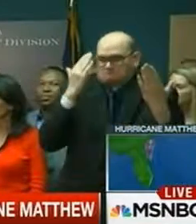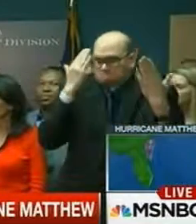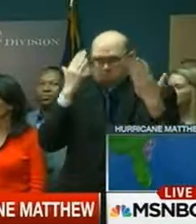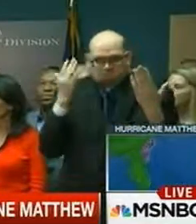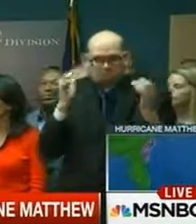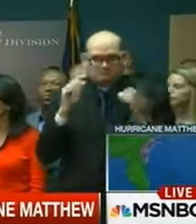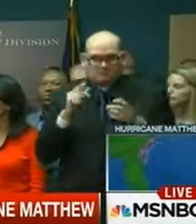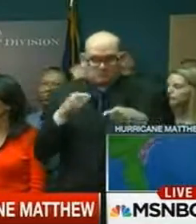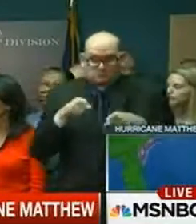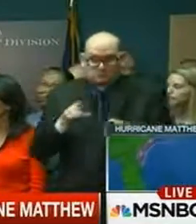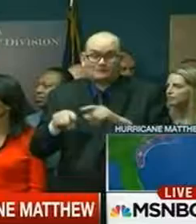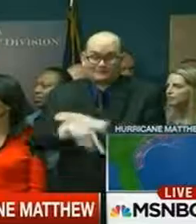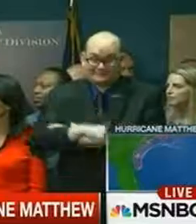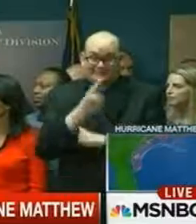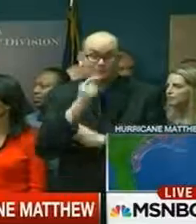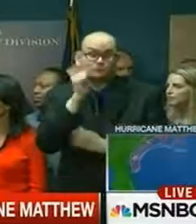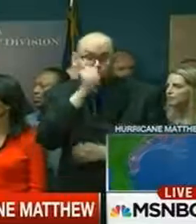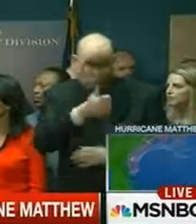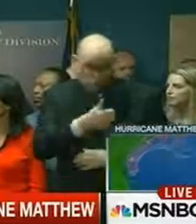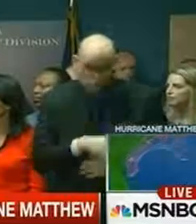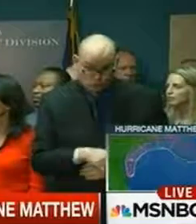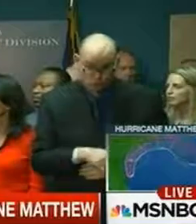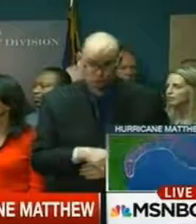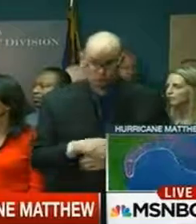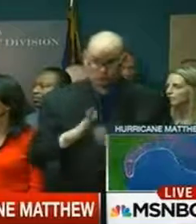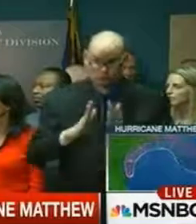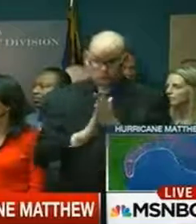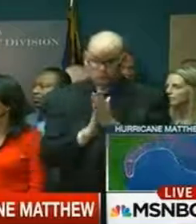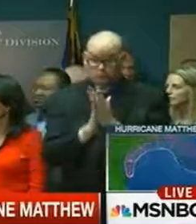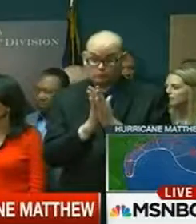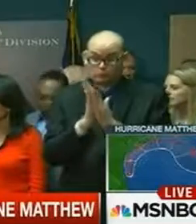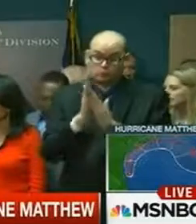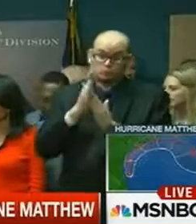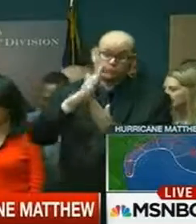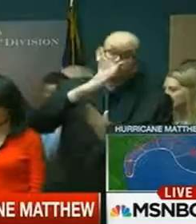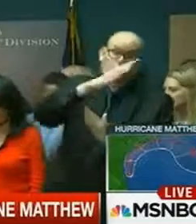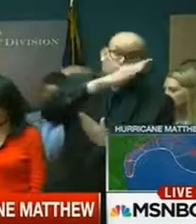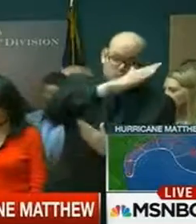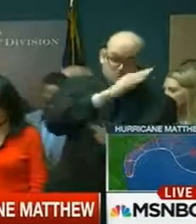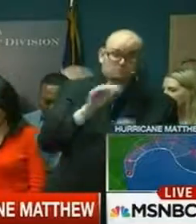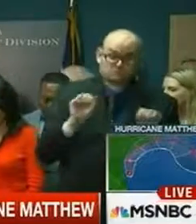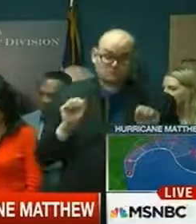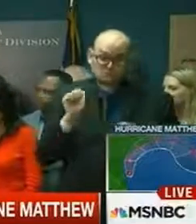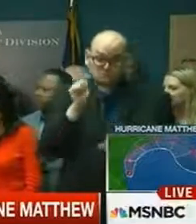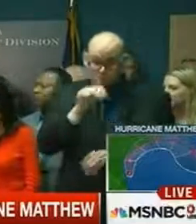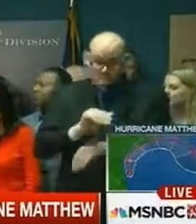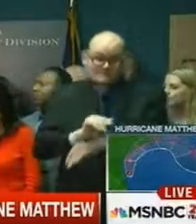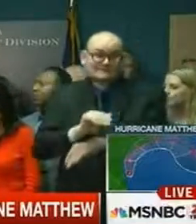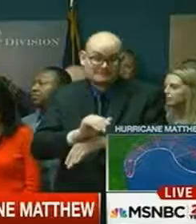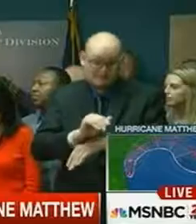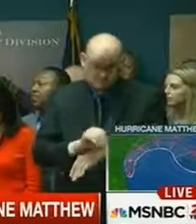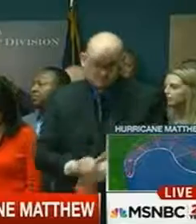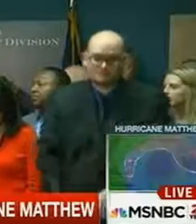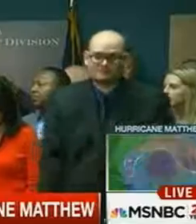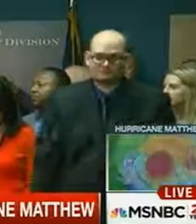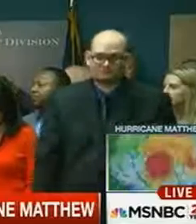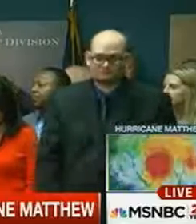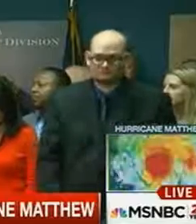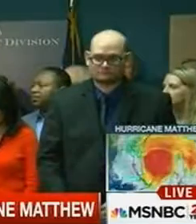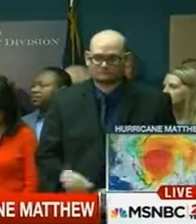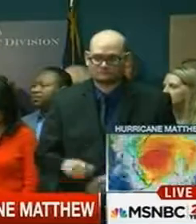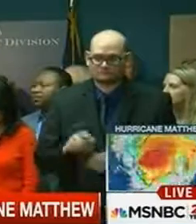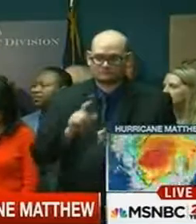start moving away later tomorrow night. So given this track, we have significant concerns in terms of impacts to the state.